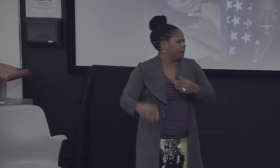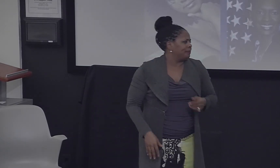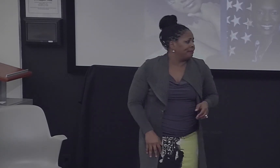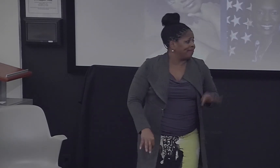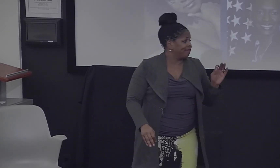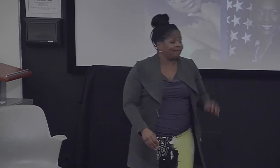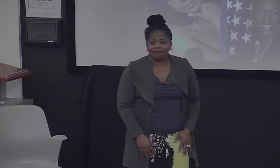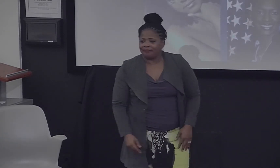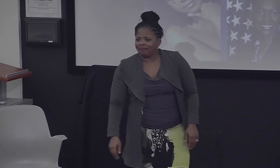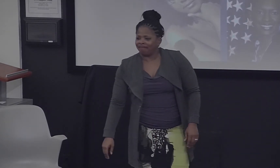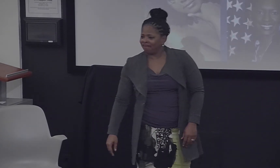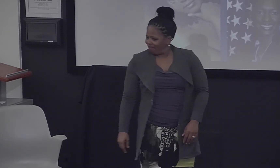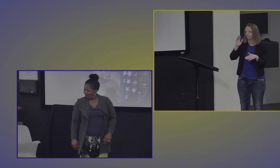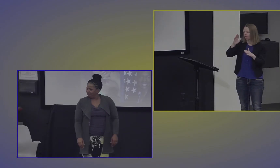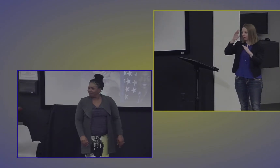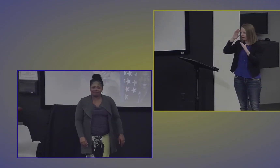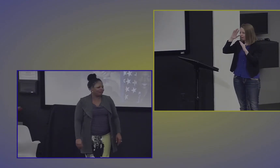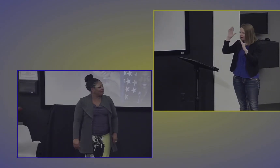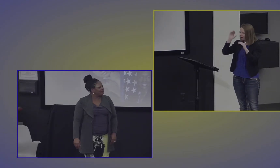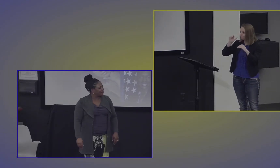these patterns. That's what we need to do.